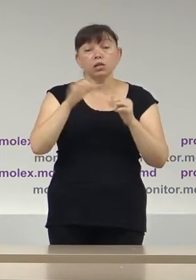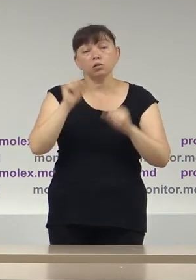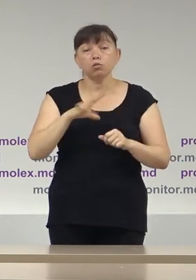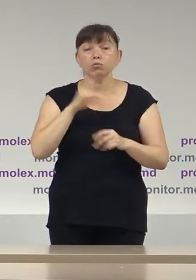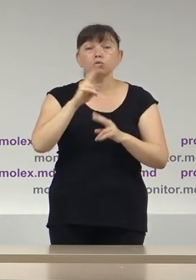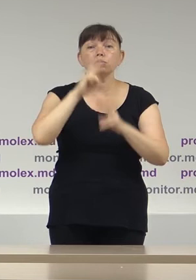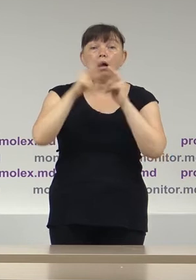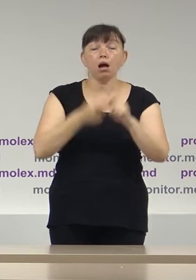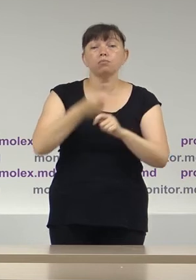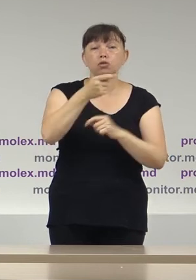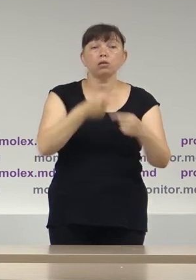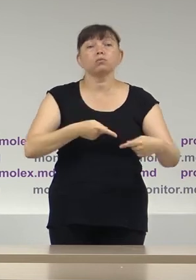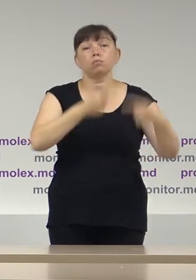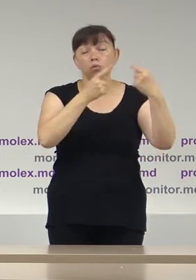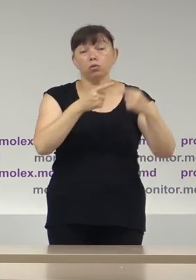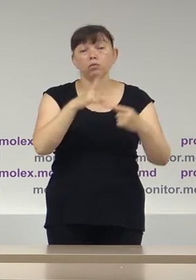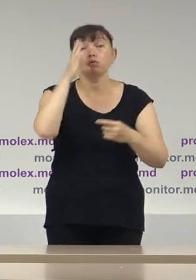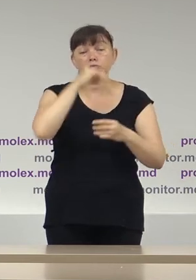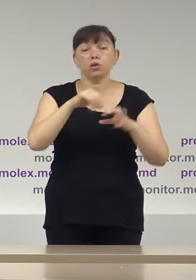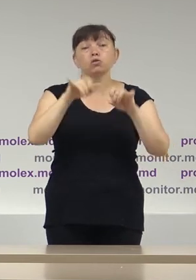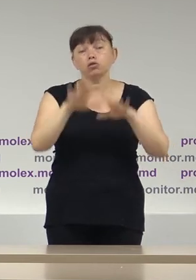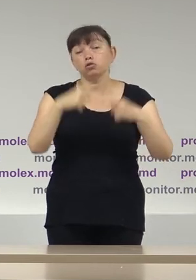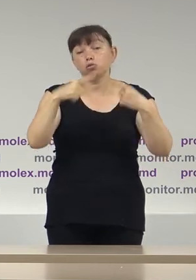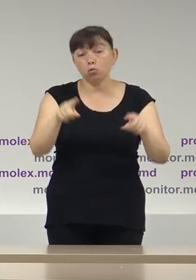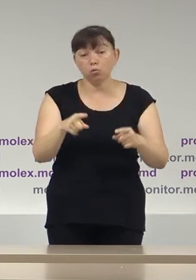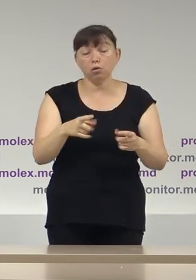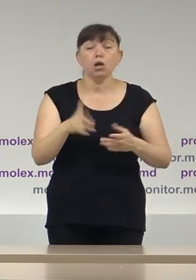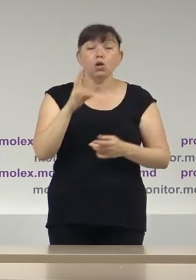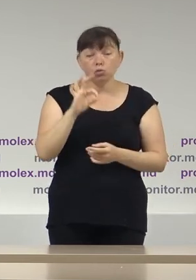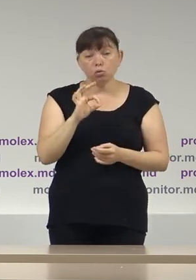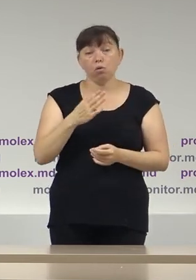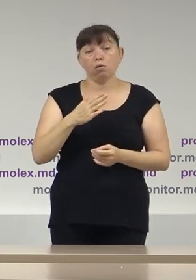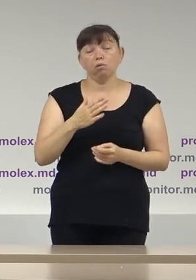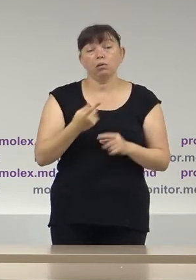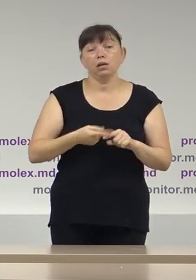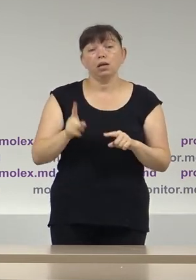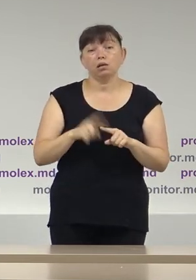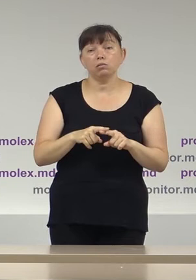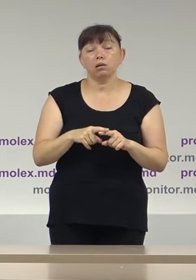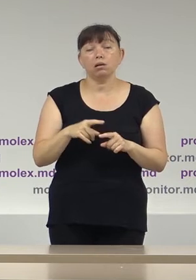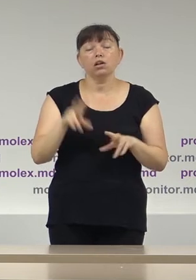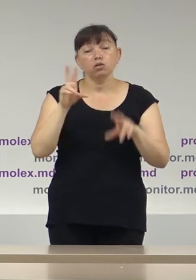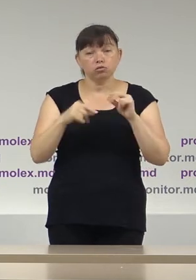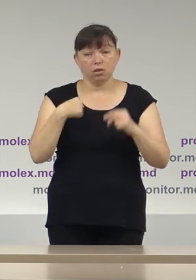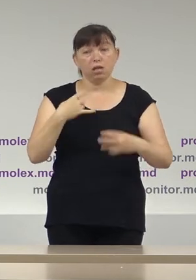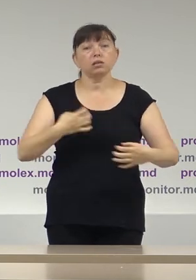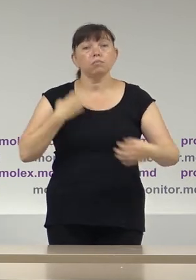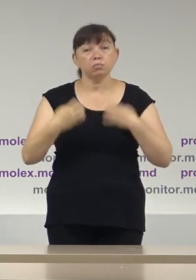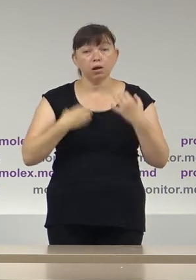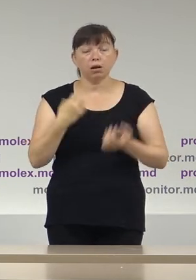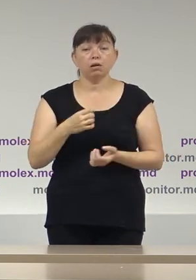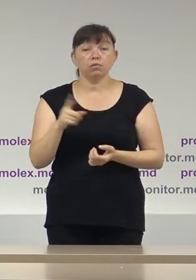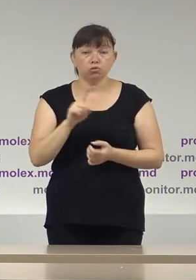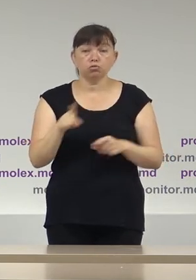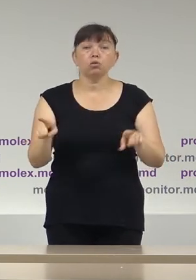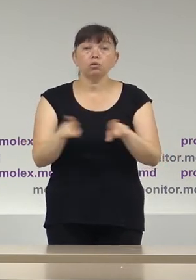we are still to see what will be the final decision, if this decision is appealed at the Supreme Court of Justice. But I would like to